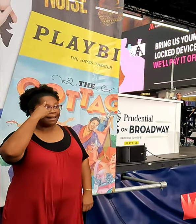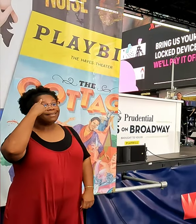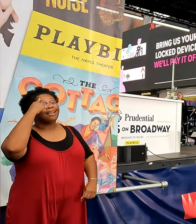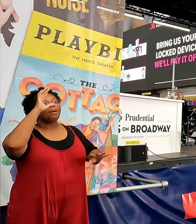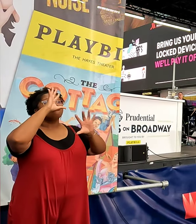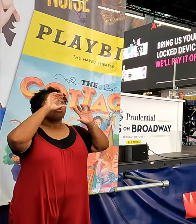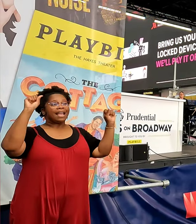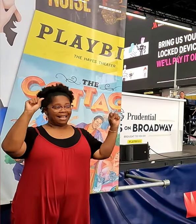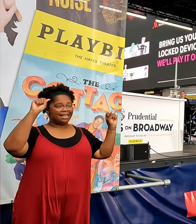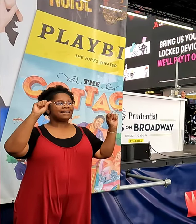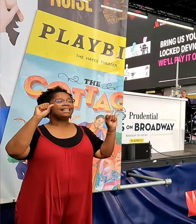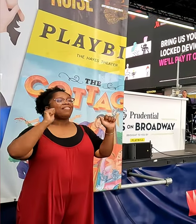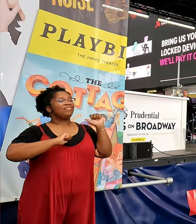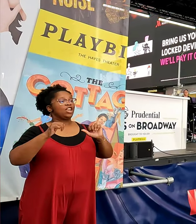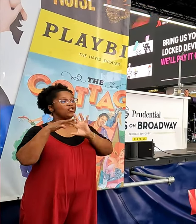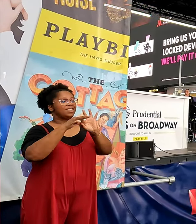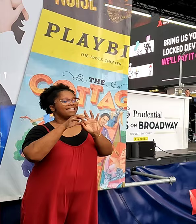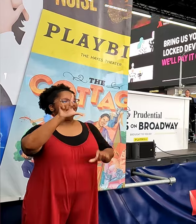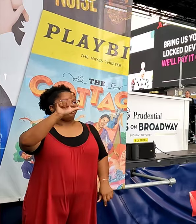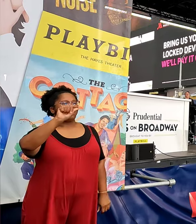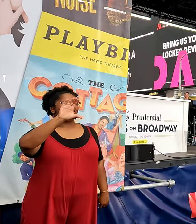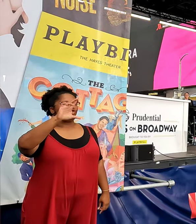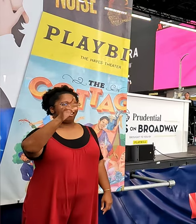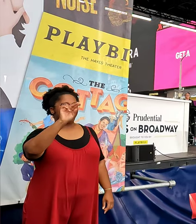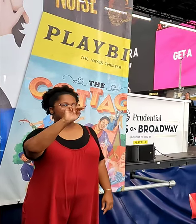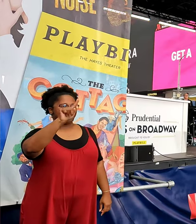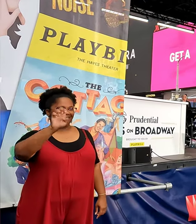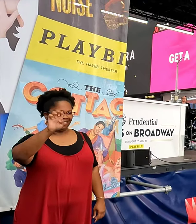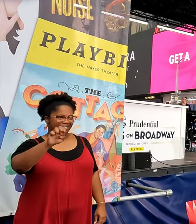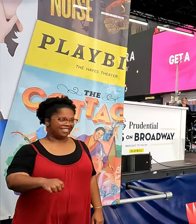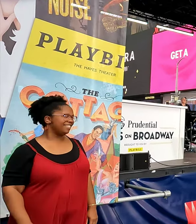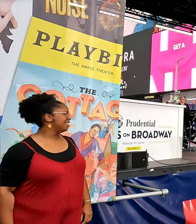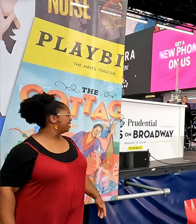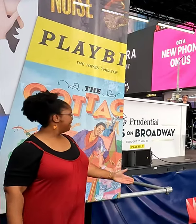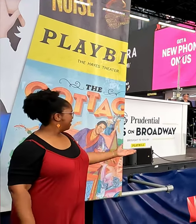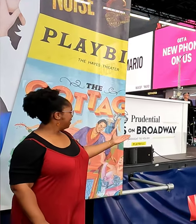president of the Theatre United, LaChance.